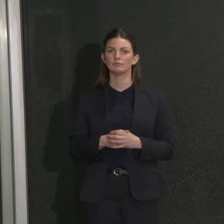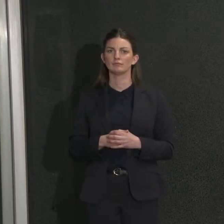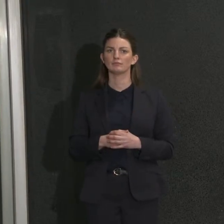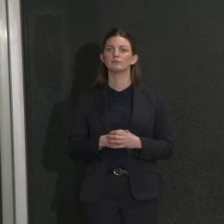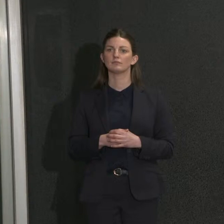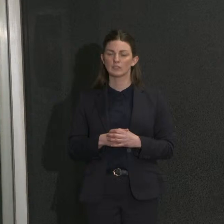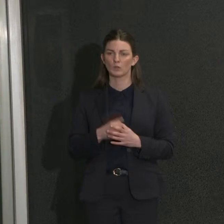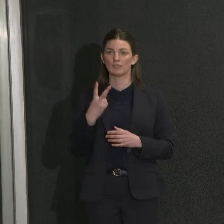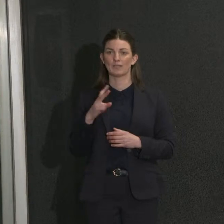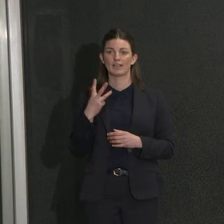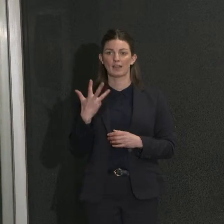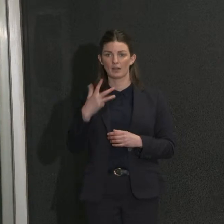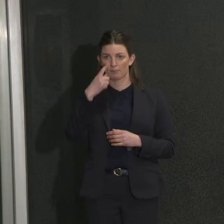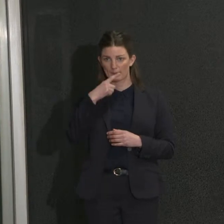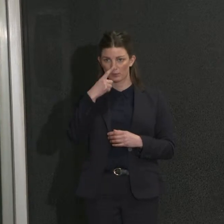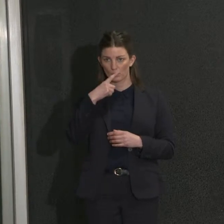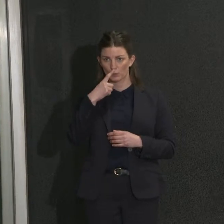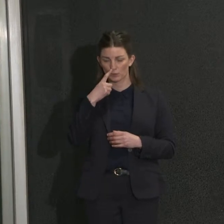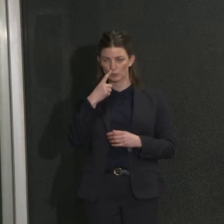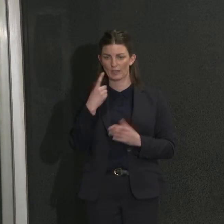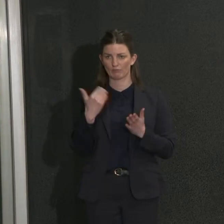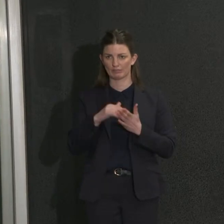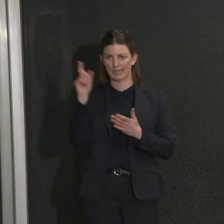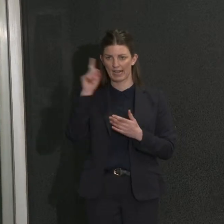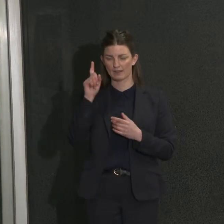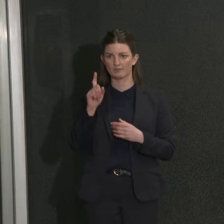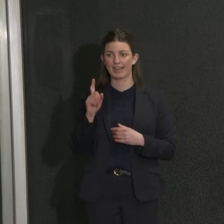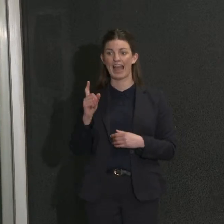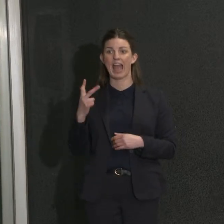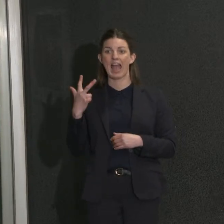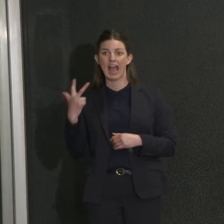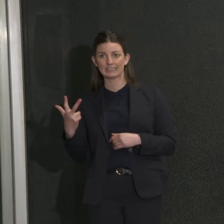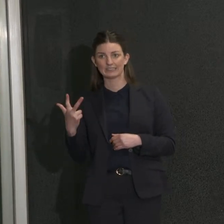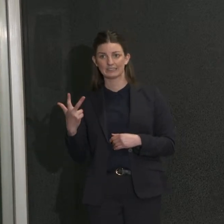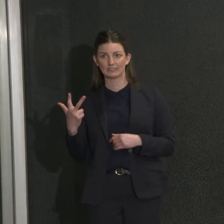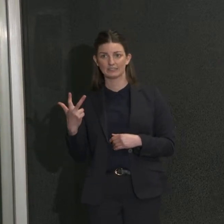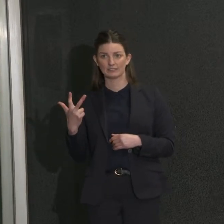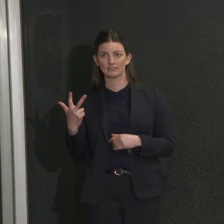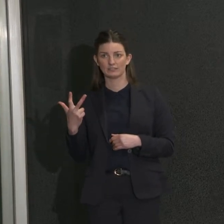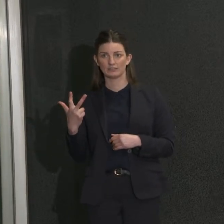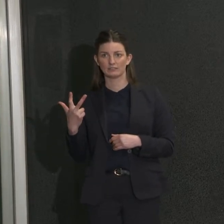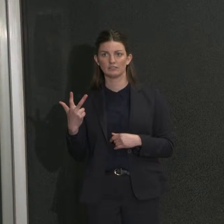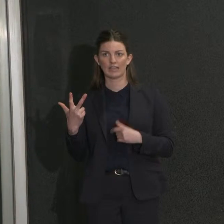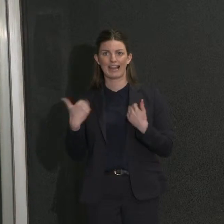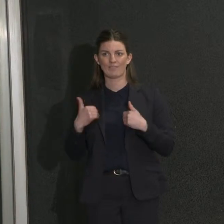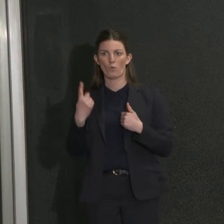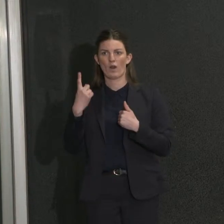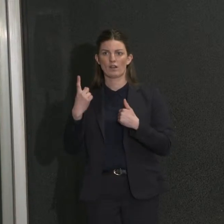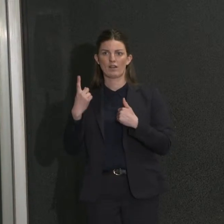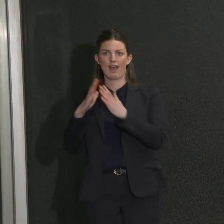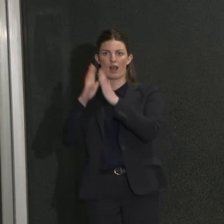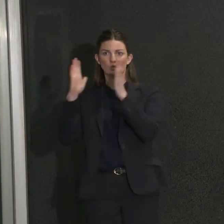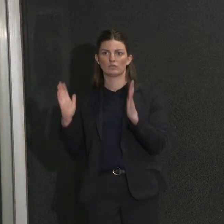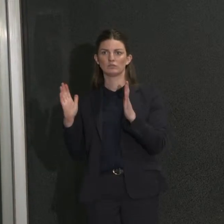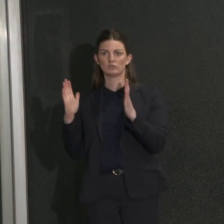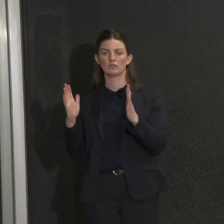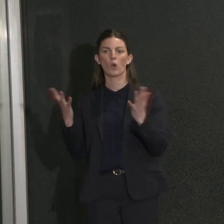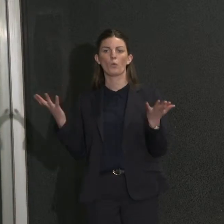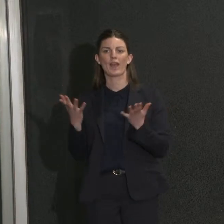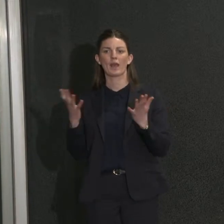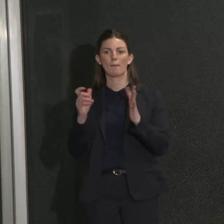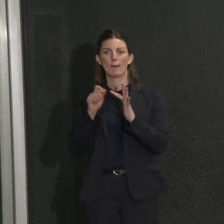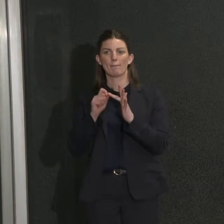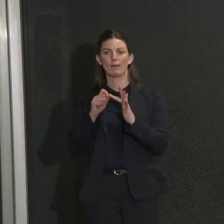we've identified today, 8 of them are located in a single-family household in a public housing